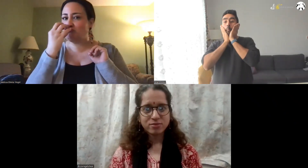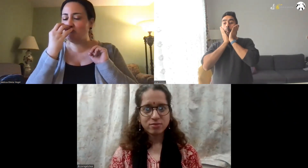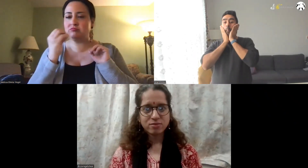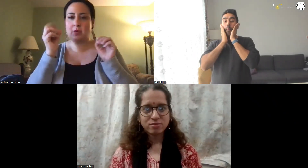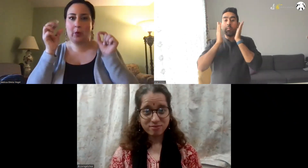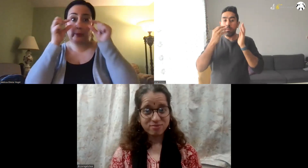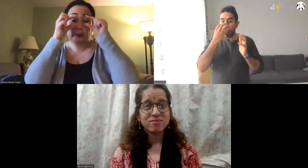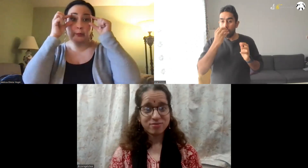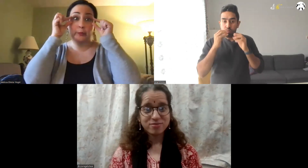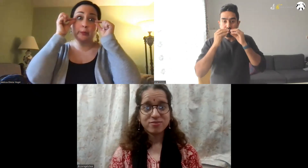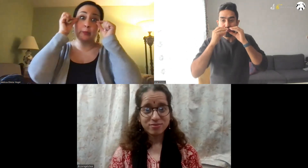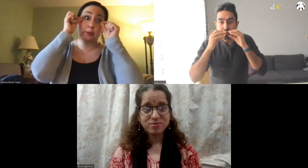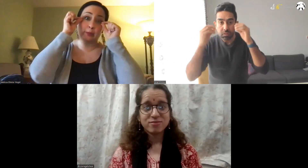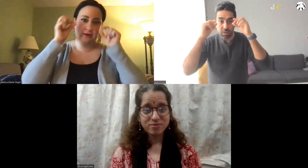your skin tone,